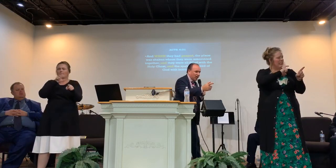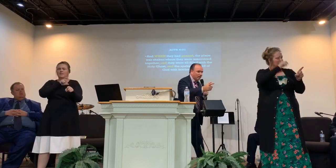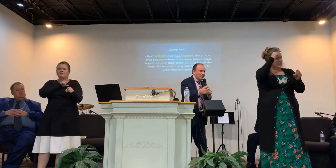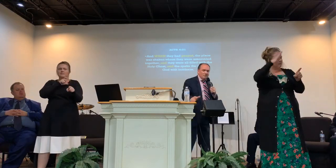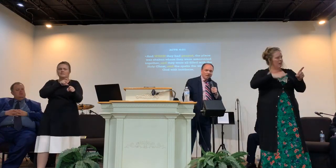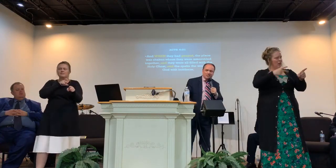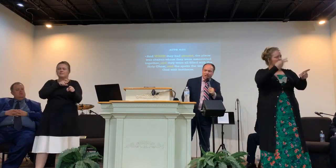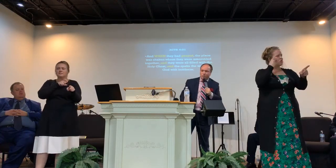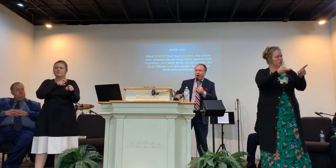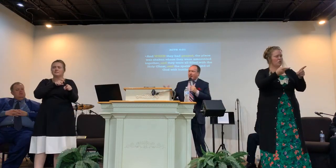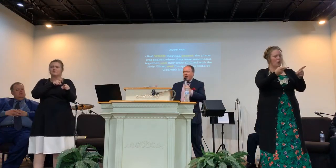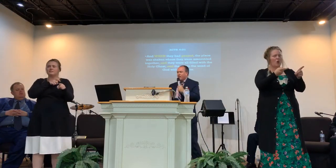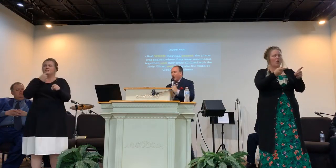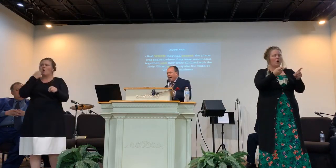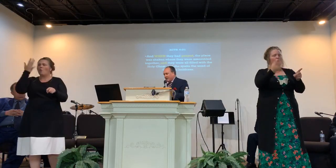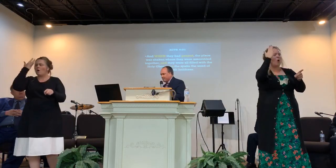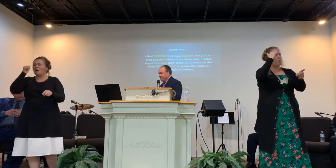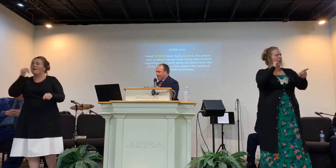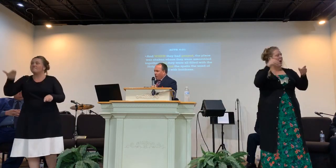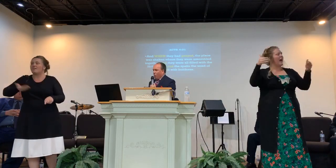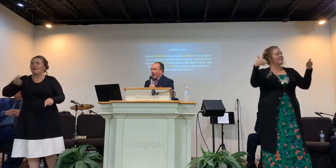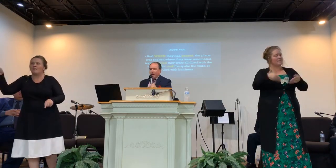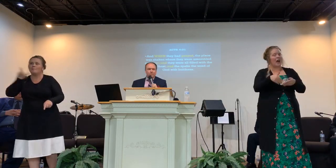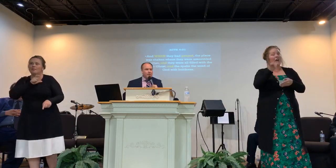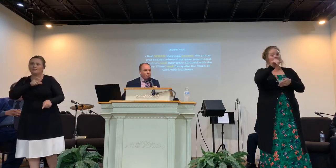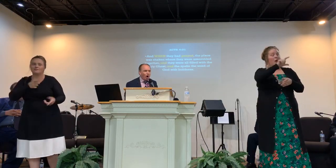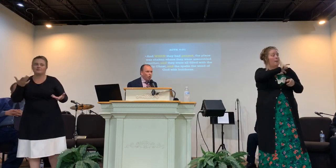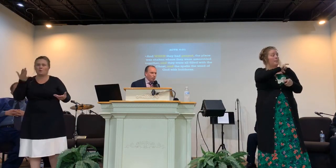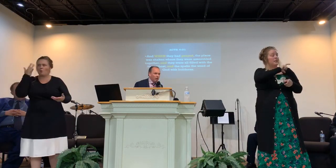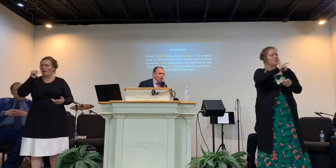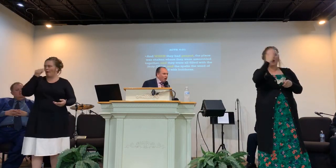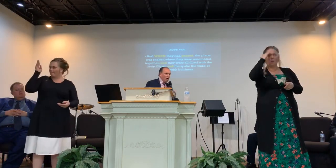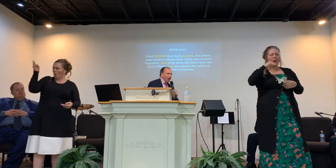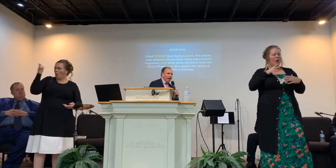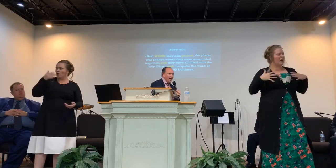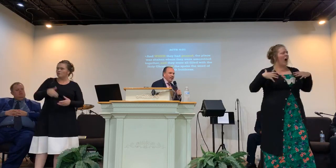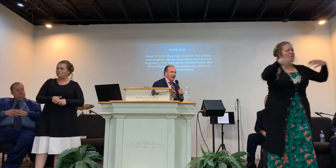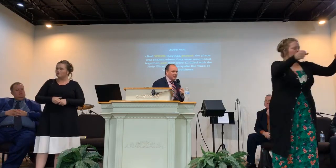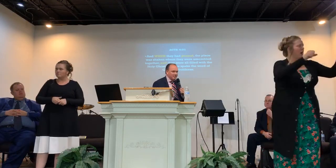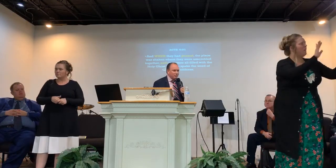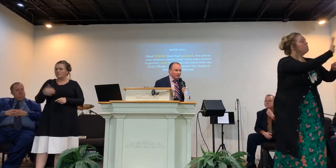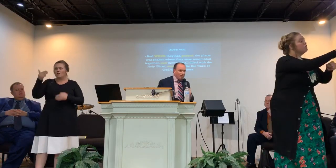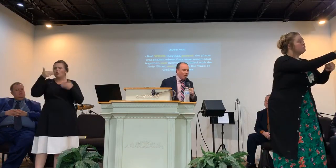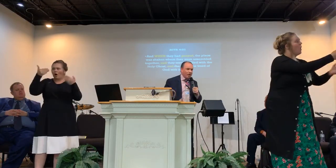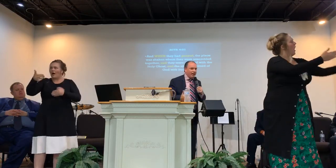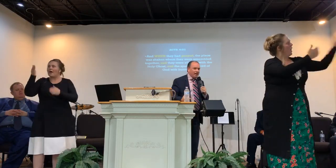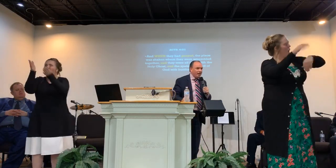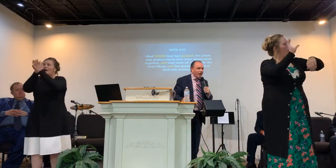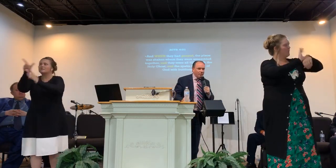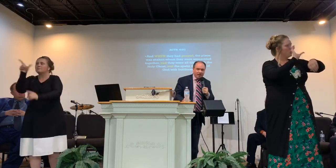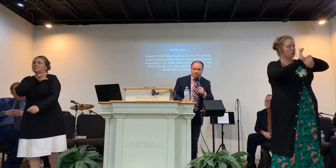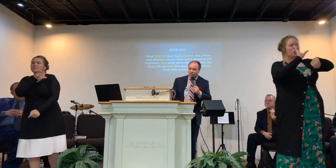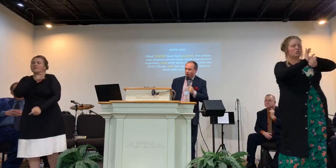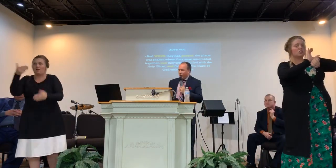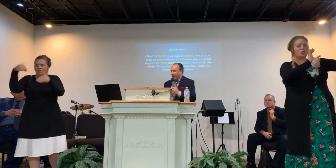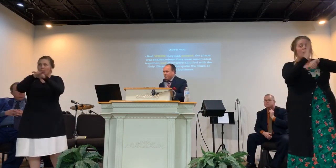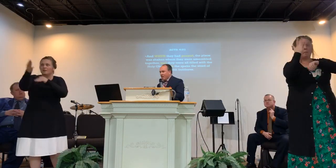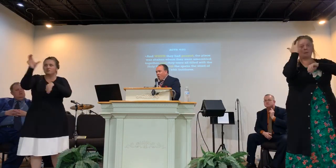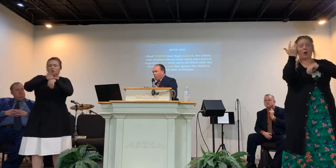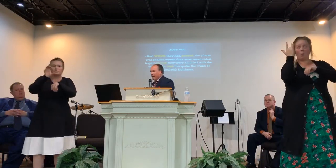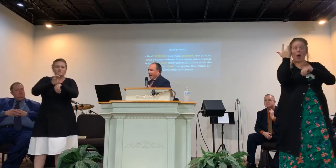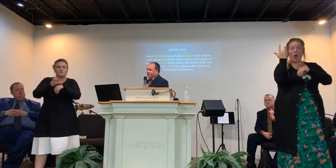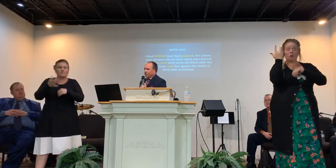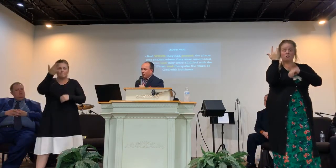he saw. He said, why not invite him? Why not be bold? Go ahead and ask him to come on in. Because you know